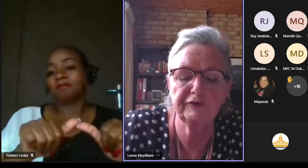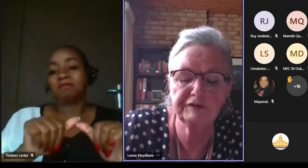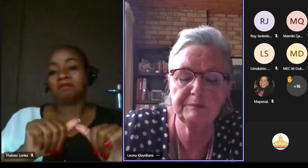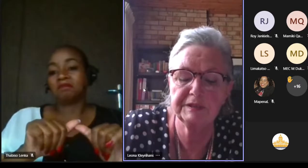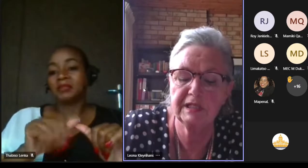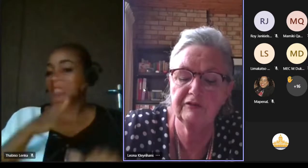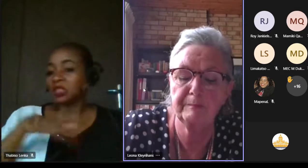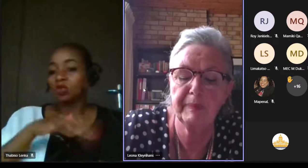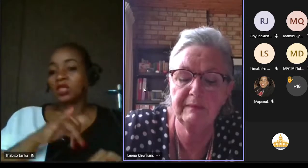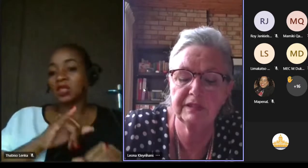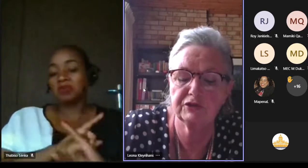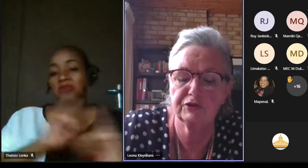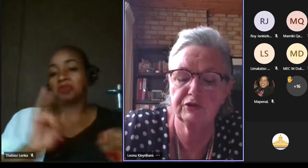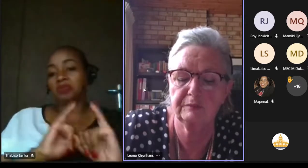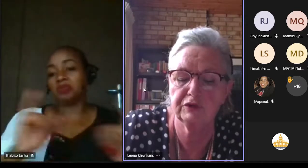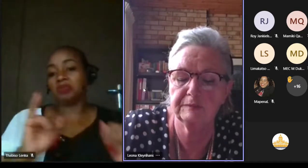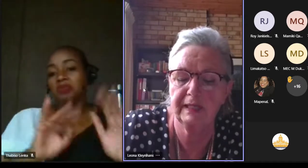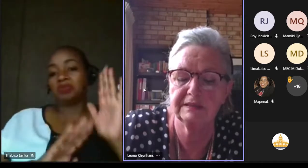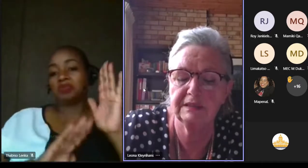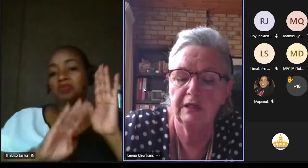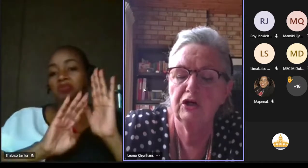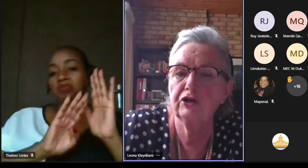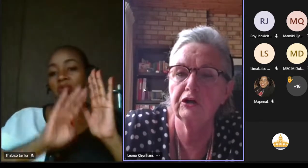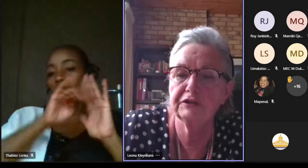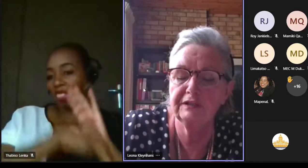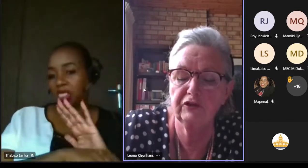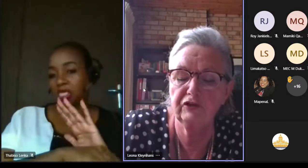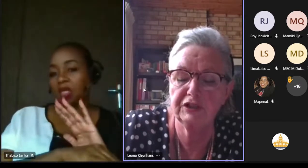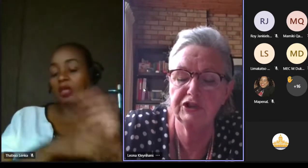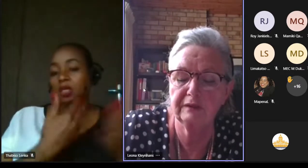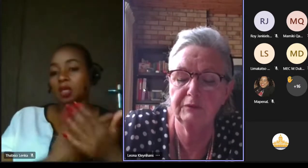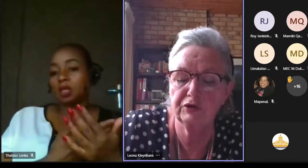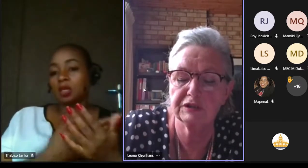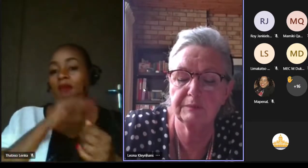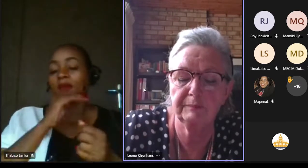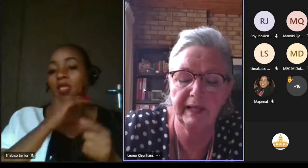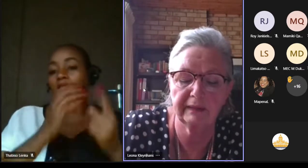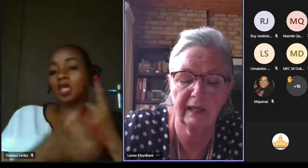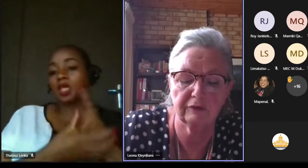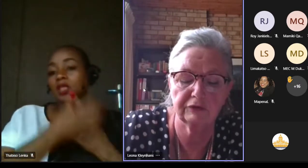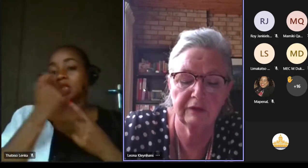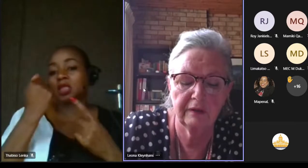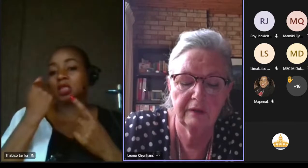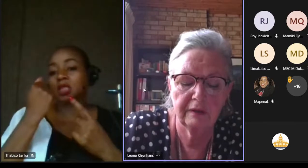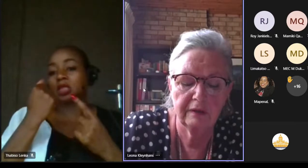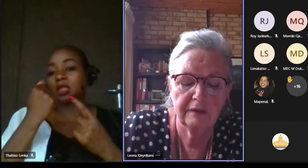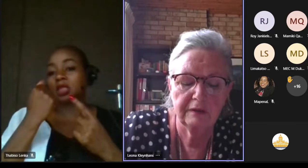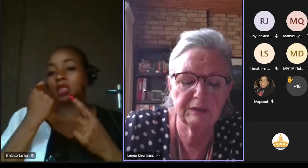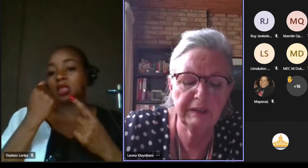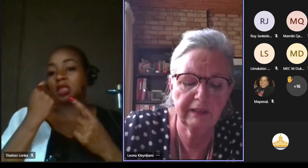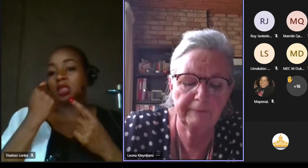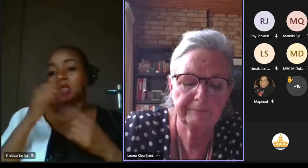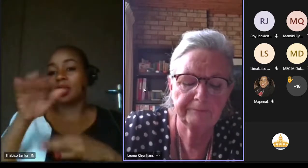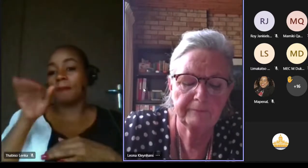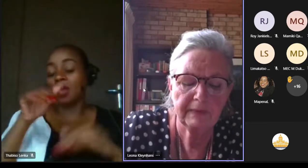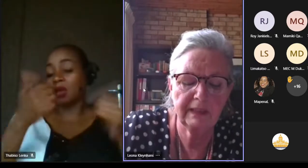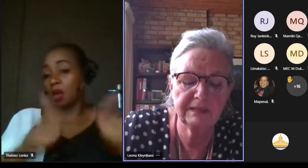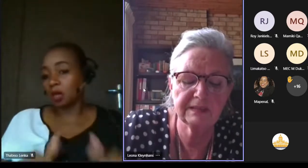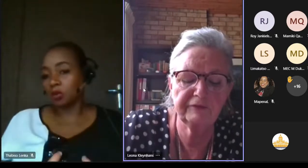up to 50% of payments to the municipality not even reaching the municipal bank account.